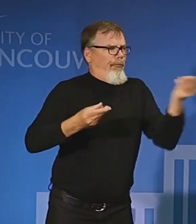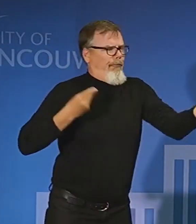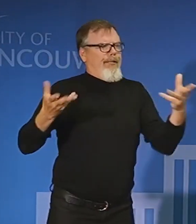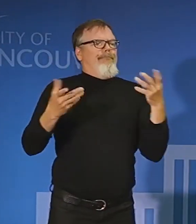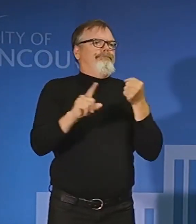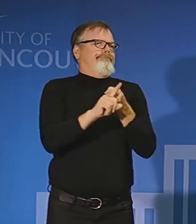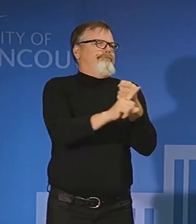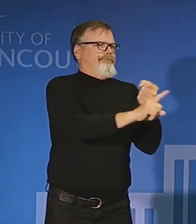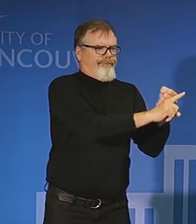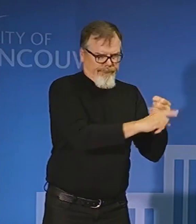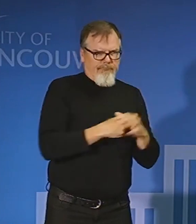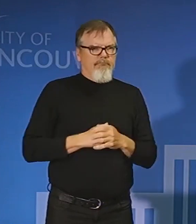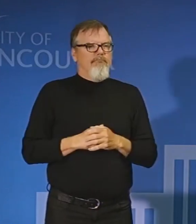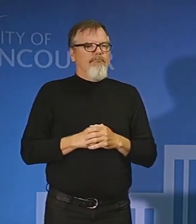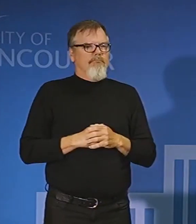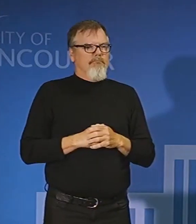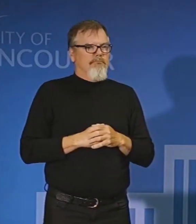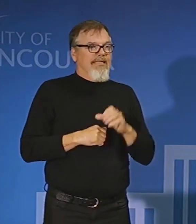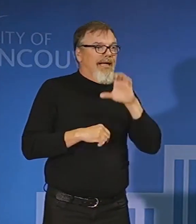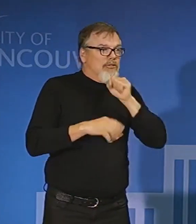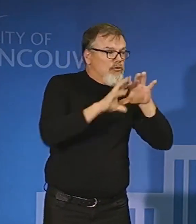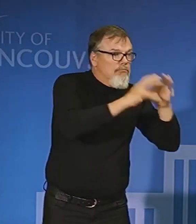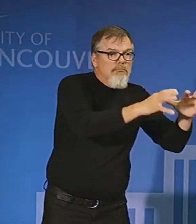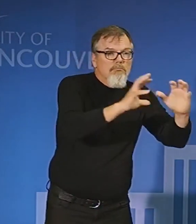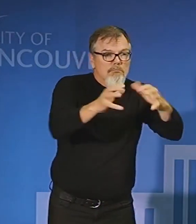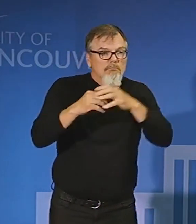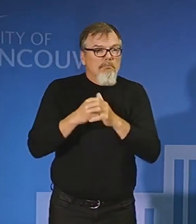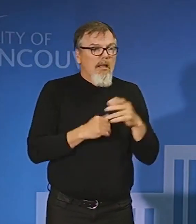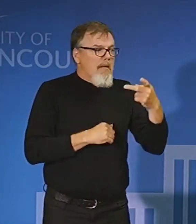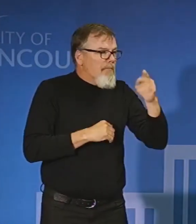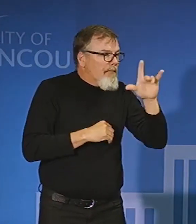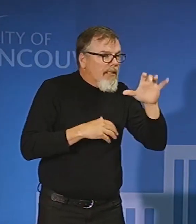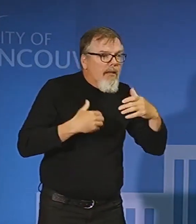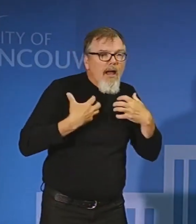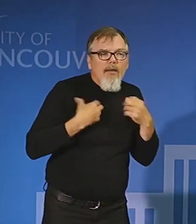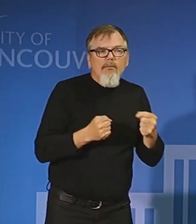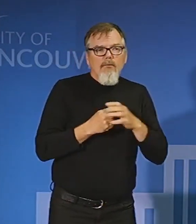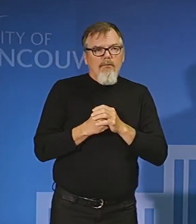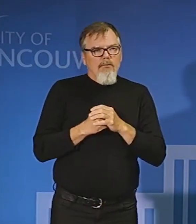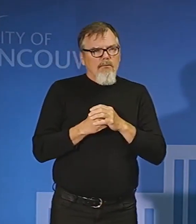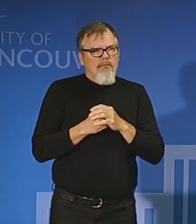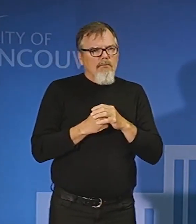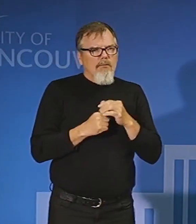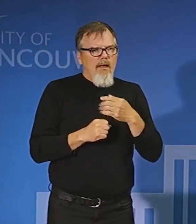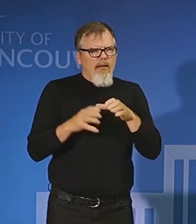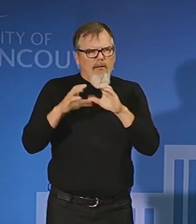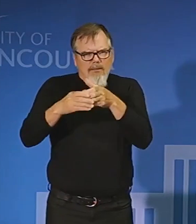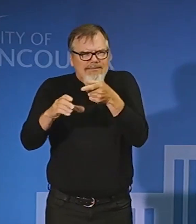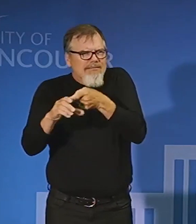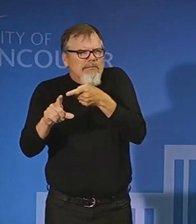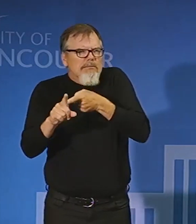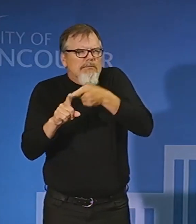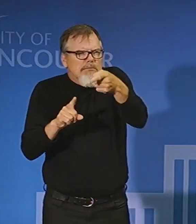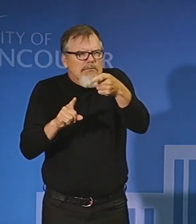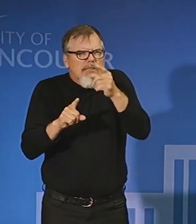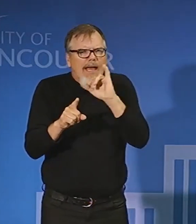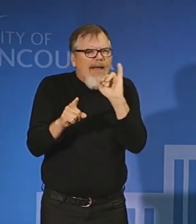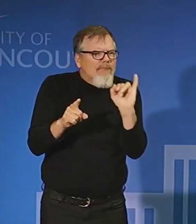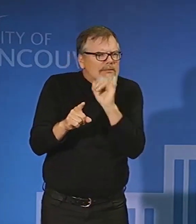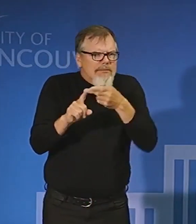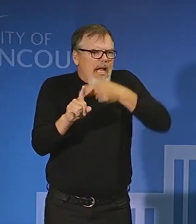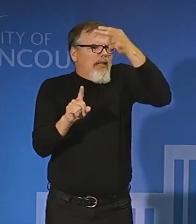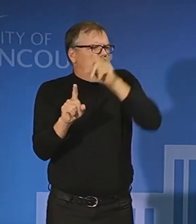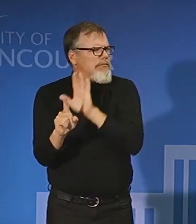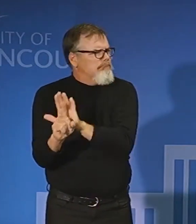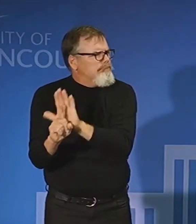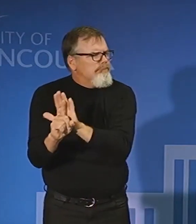that includes public health staff, highly skilled infection prevention and control staff, and operational staff from the health authority. And we go in